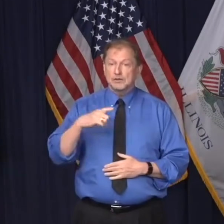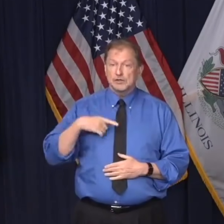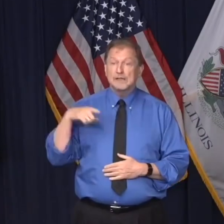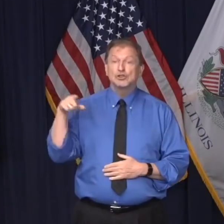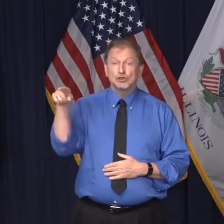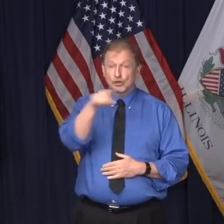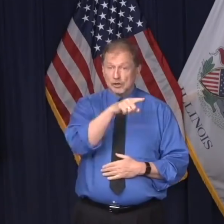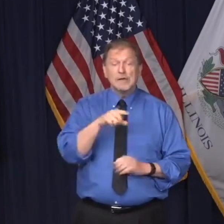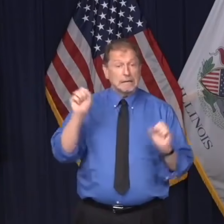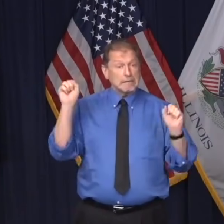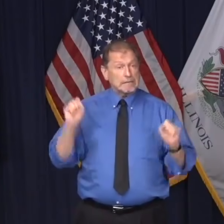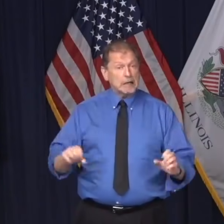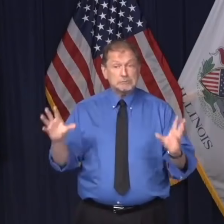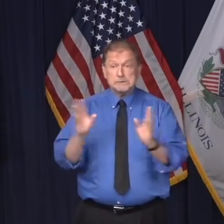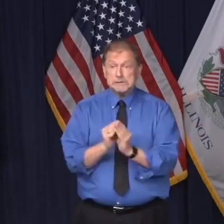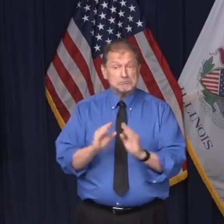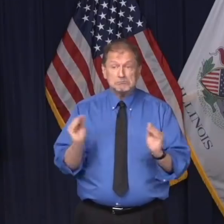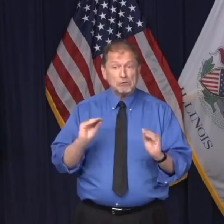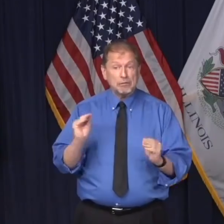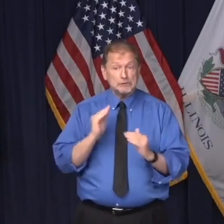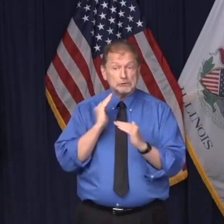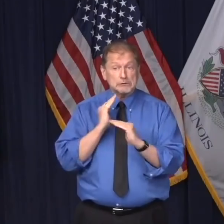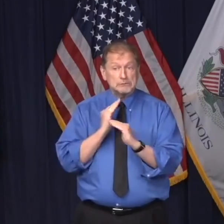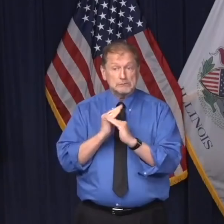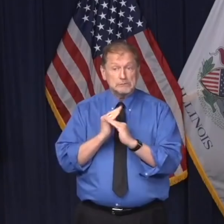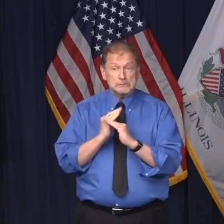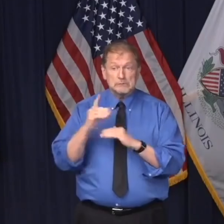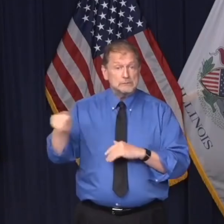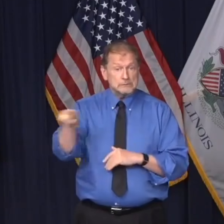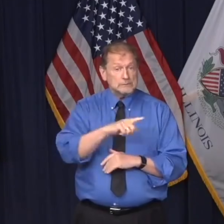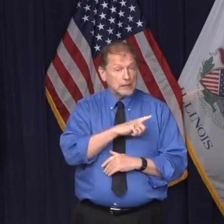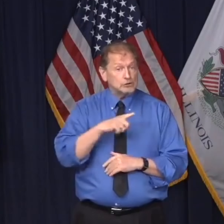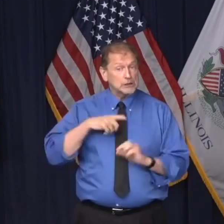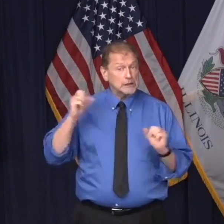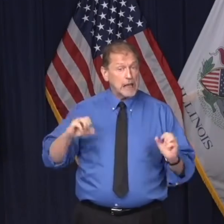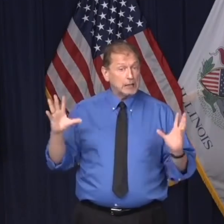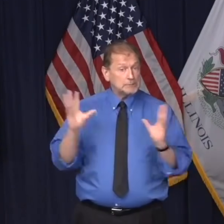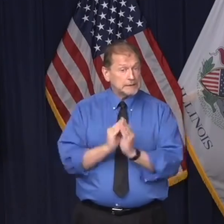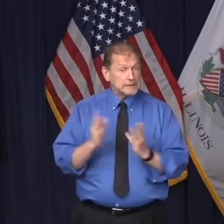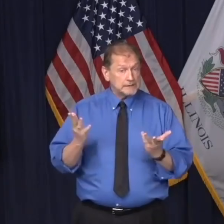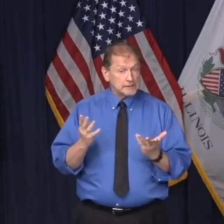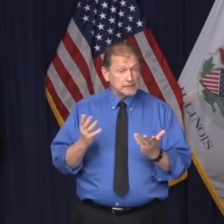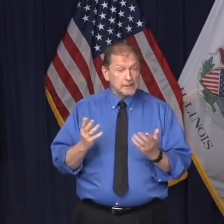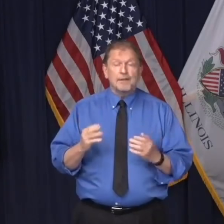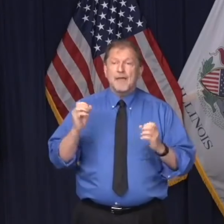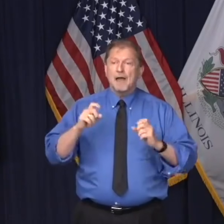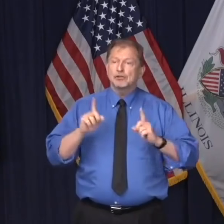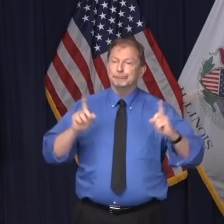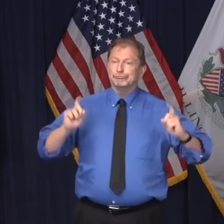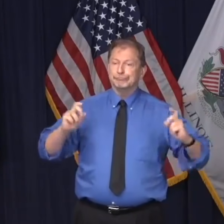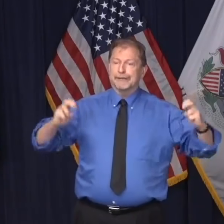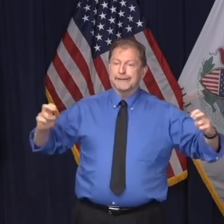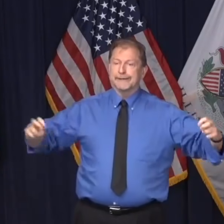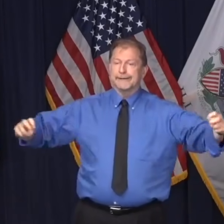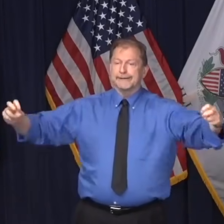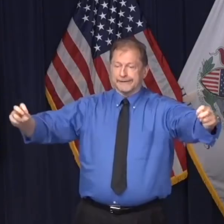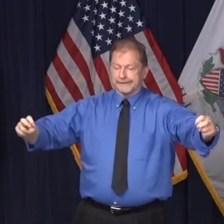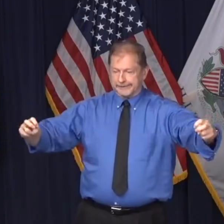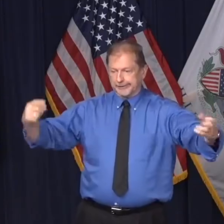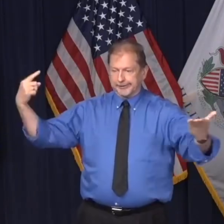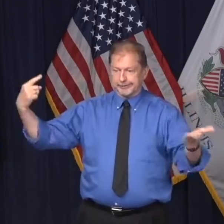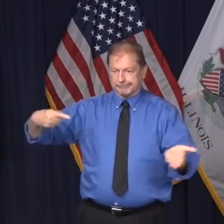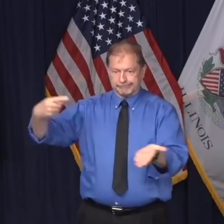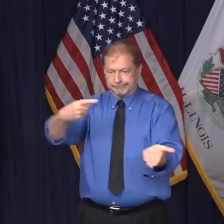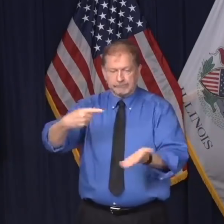the ability to meet. There's nothing barring the legislature from meeting. Obviously, they have to follow social distancing guidelines and other things, but they are